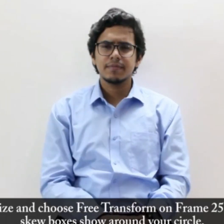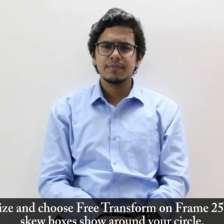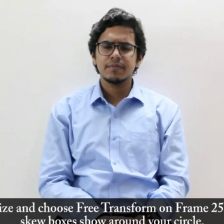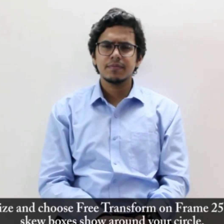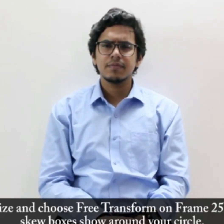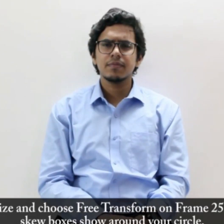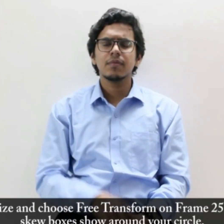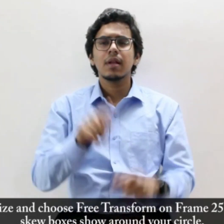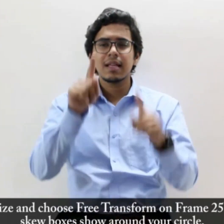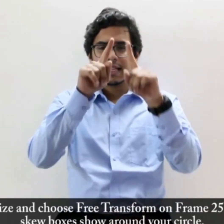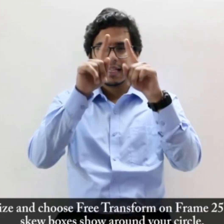show around your circle.